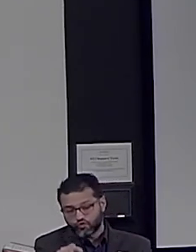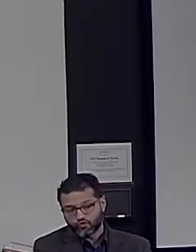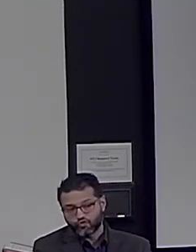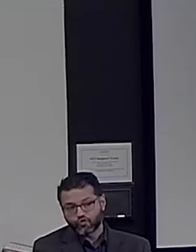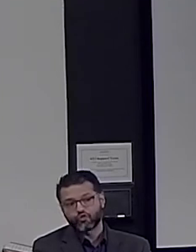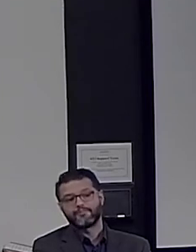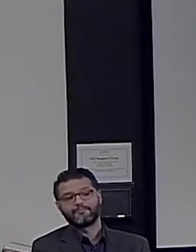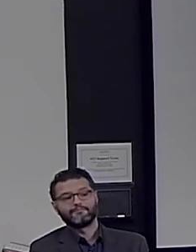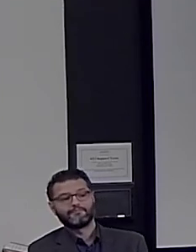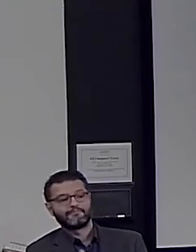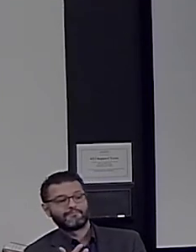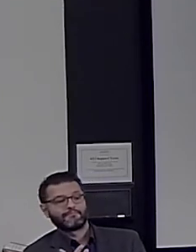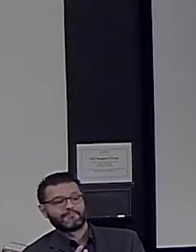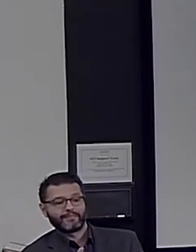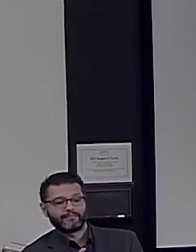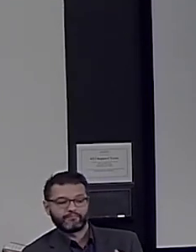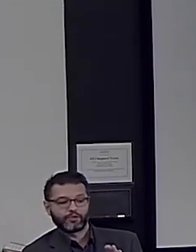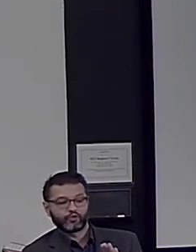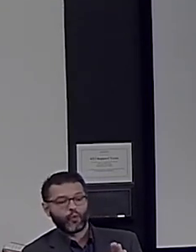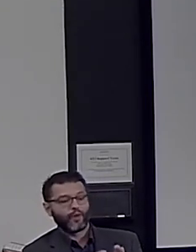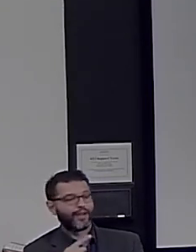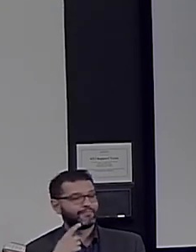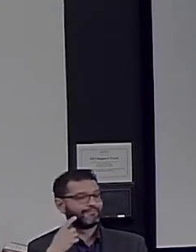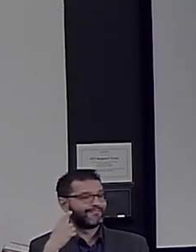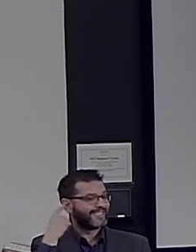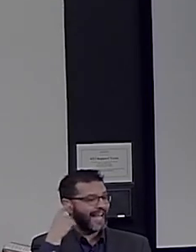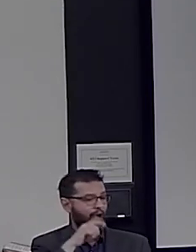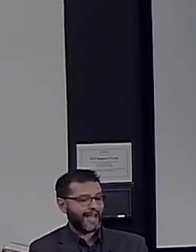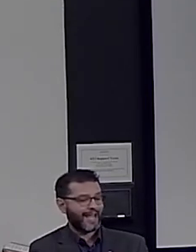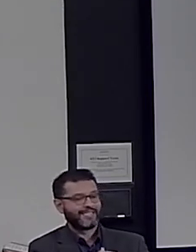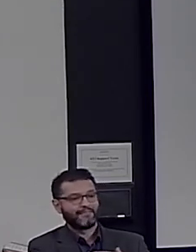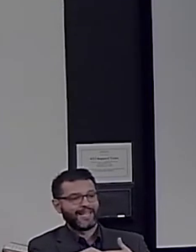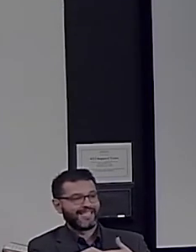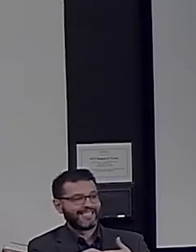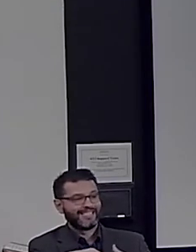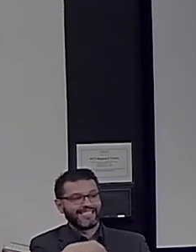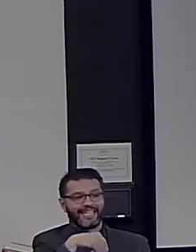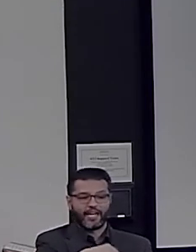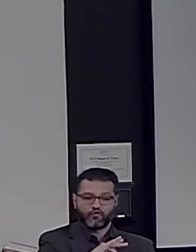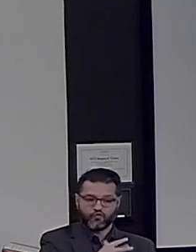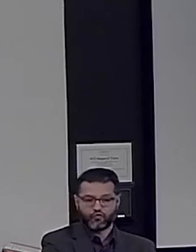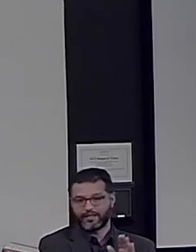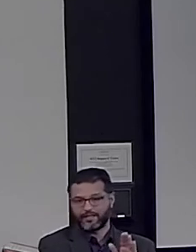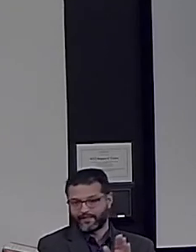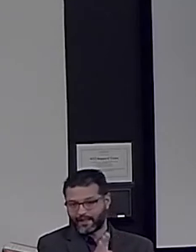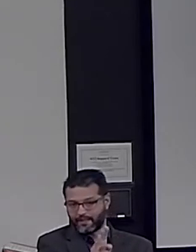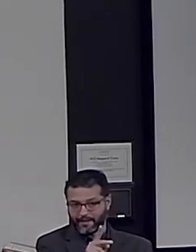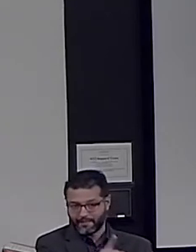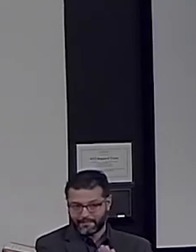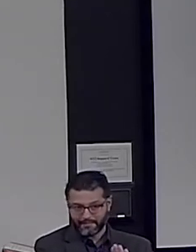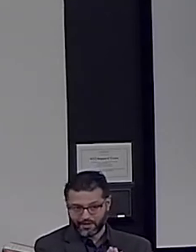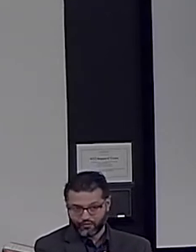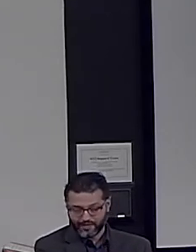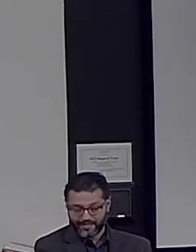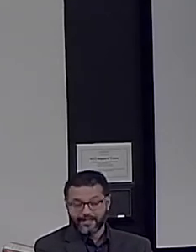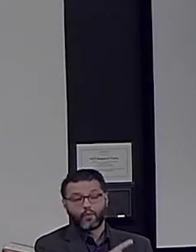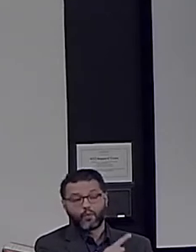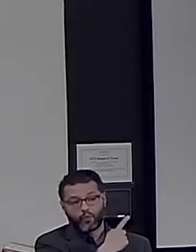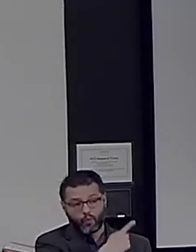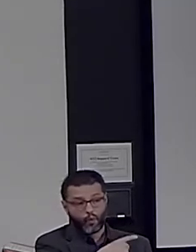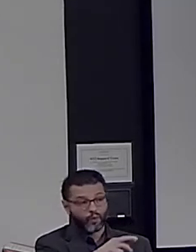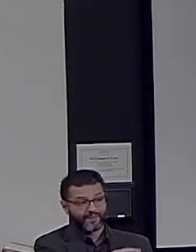sound exposure based plasticity typical of critical early developmental period and these